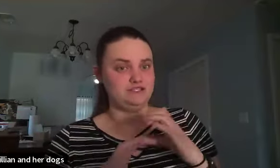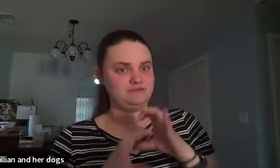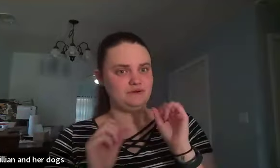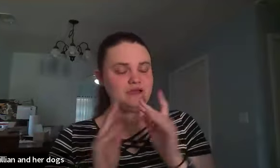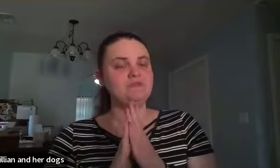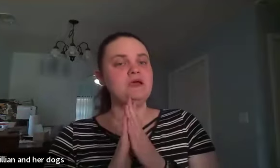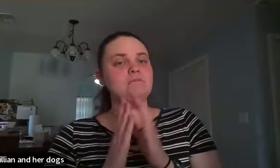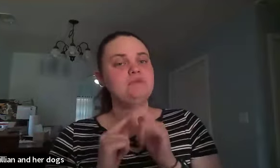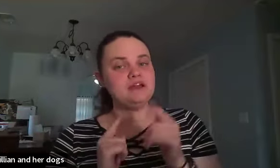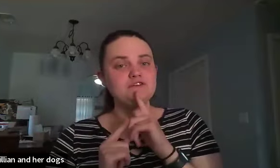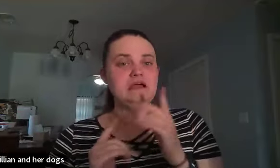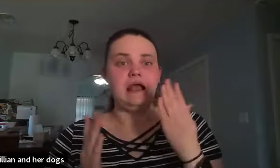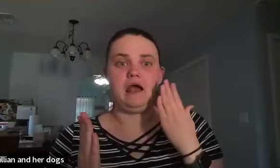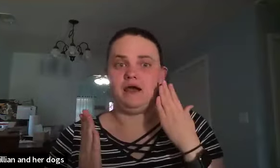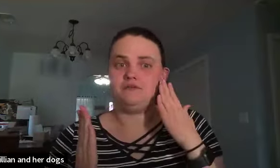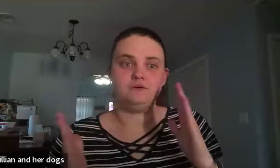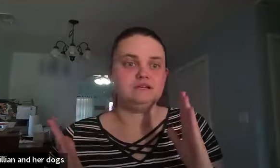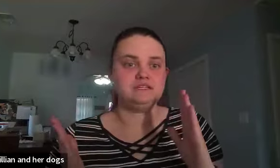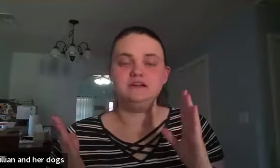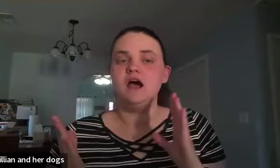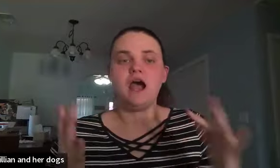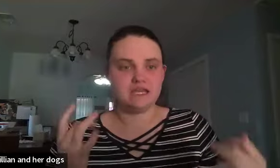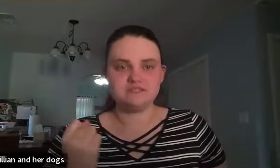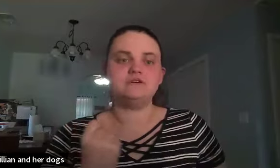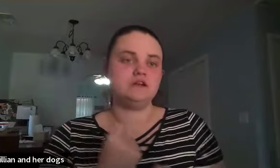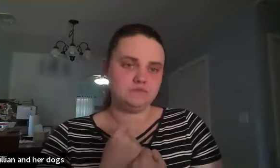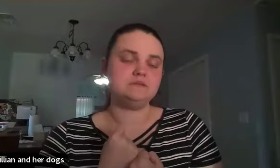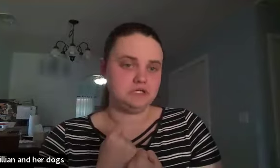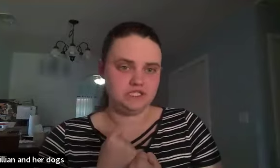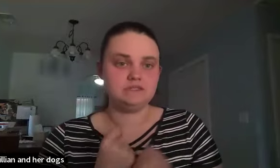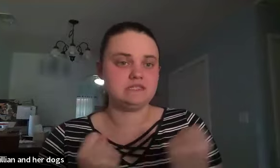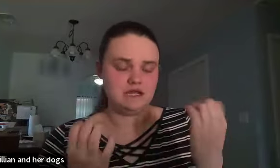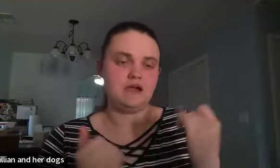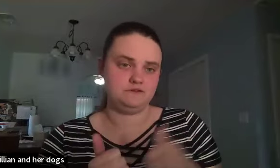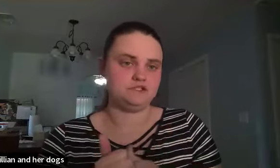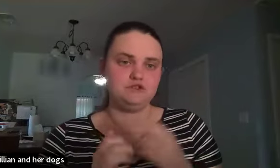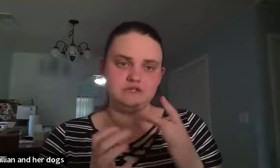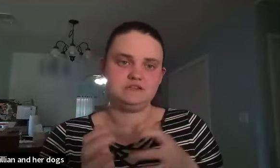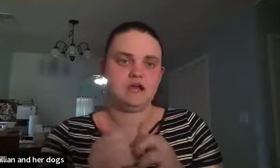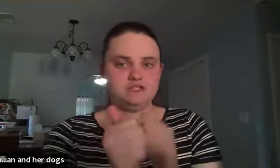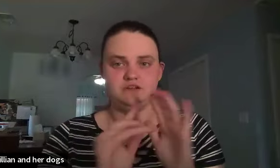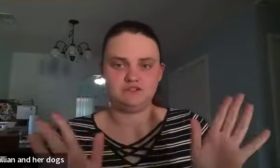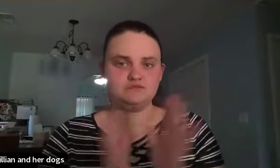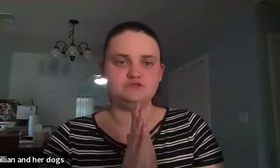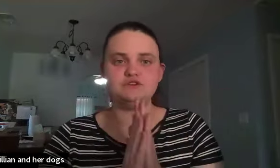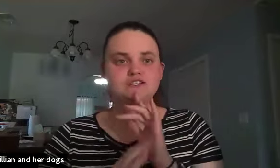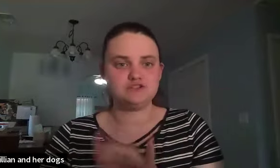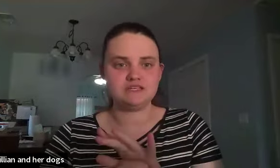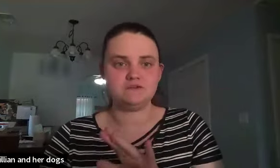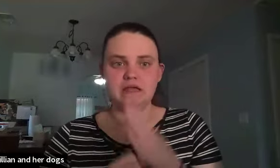do, okay? But if you're like, I have no idea, I am still going to come support you and sign it afterwards. So you can still catch up there too. So do not stress if you're